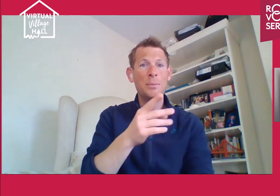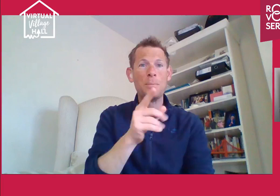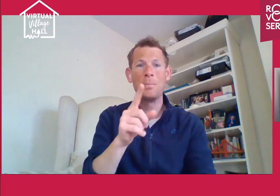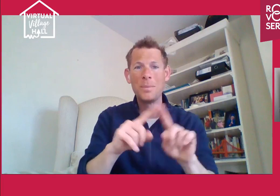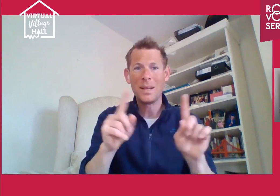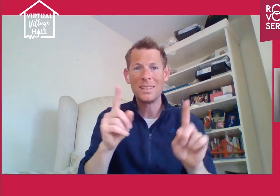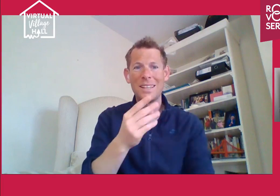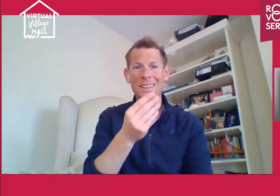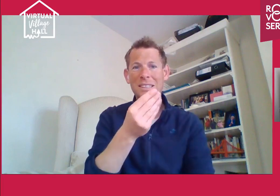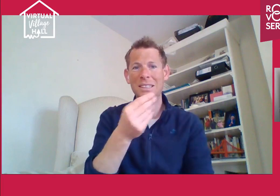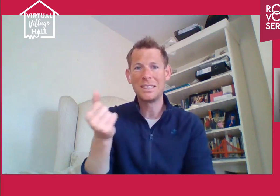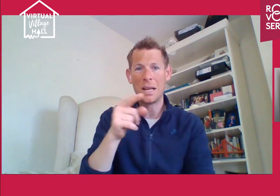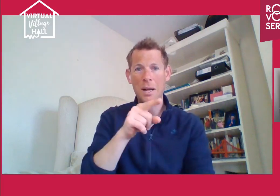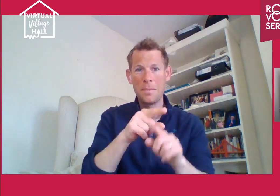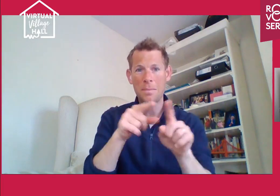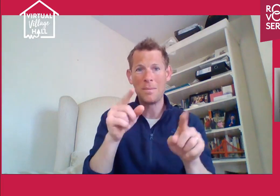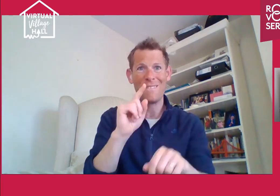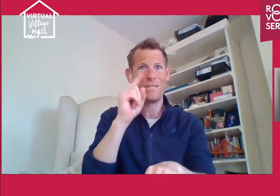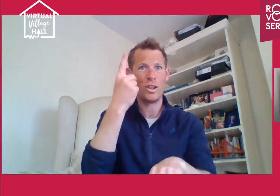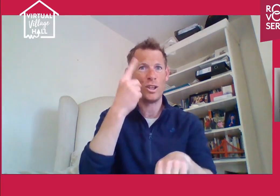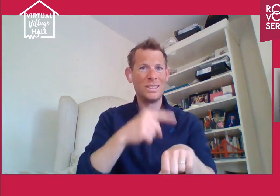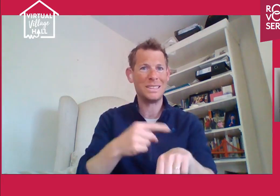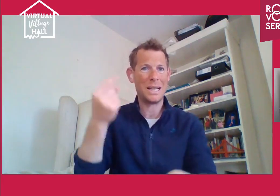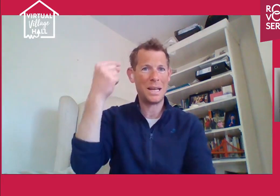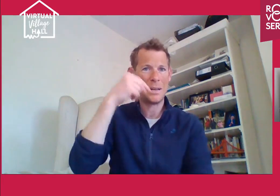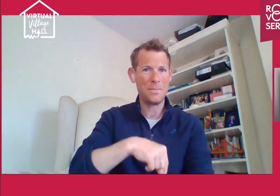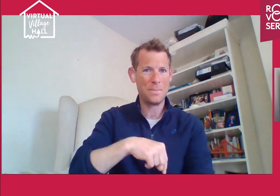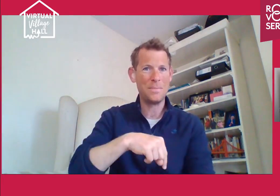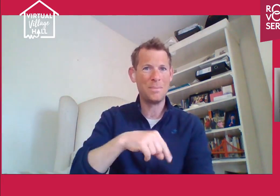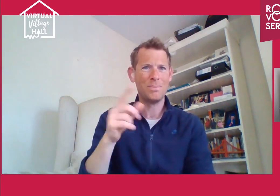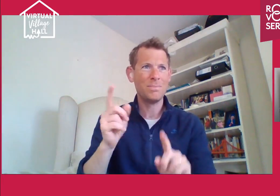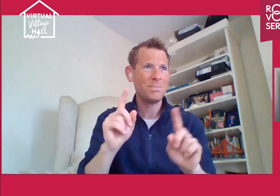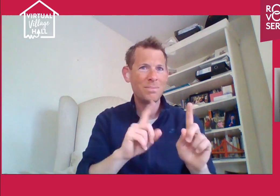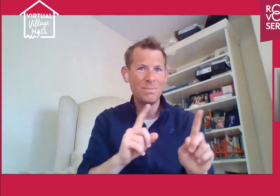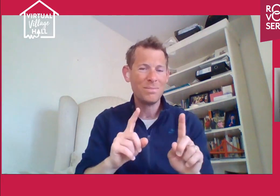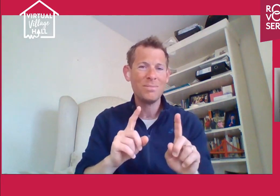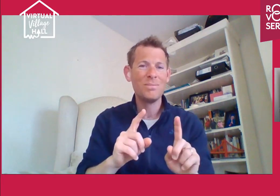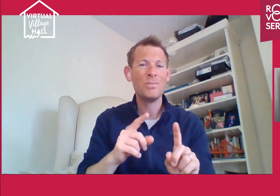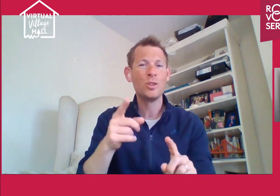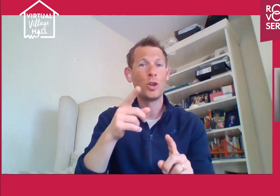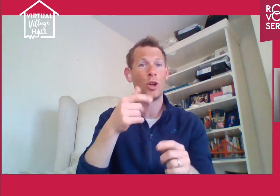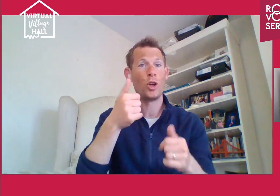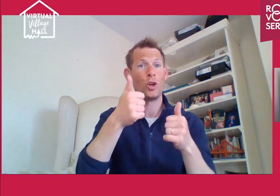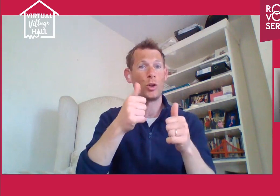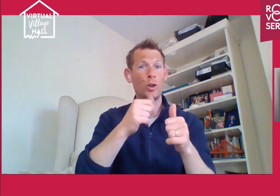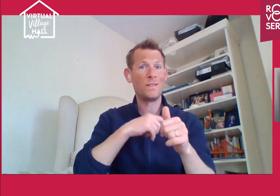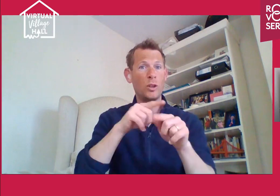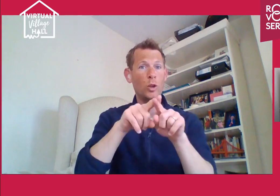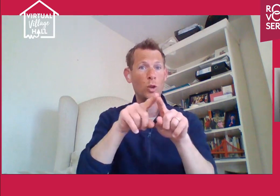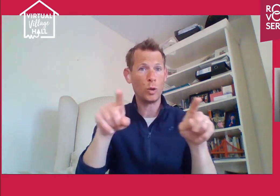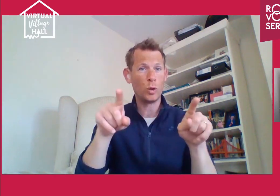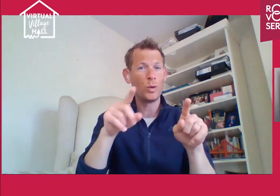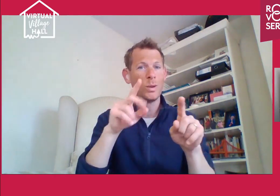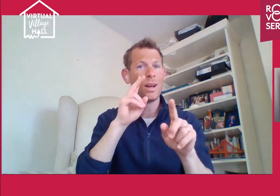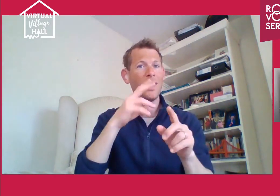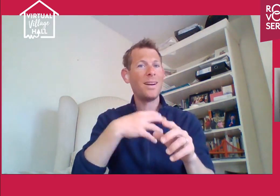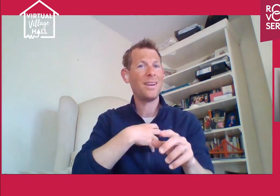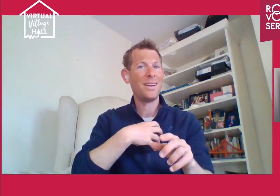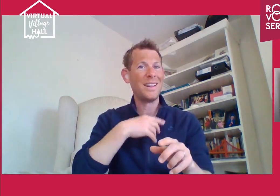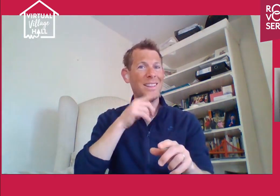we've been focusing on that. So if it's your first time arriving today, you might be wondering what's going on,